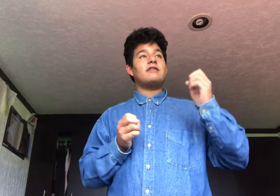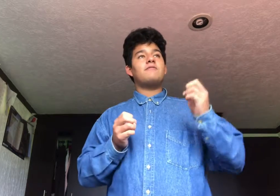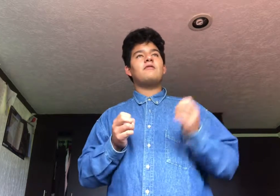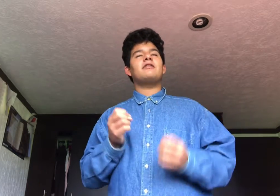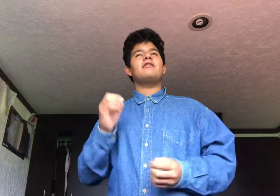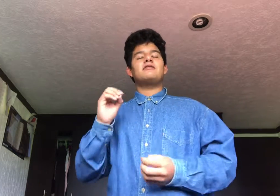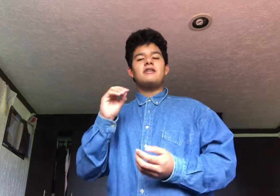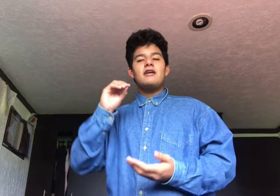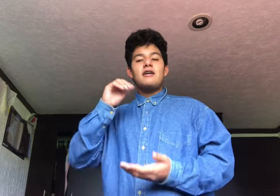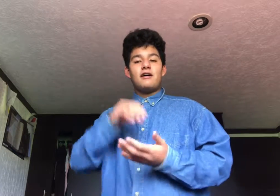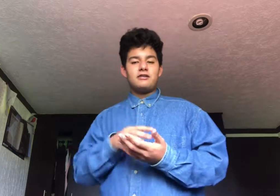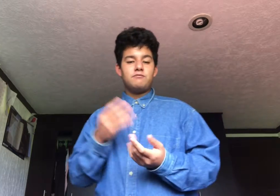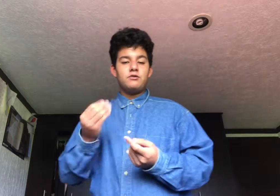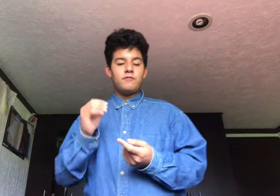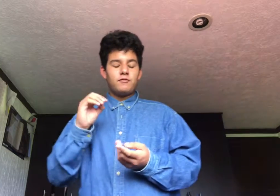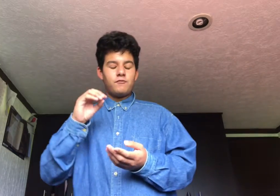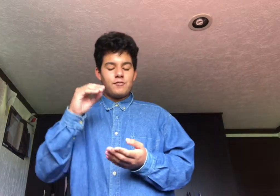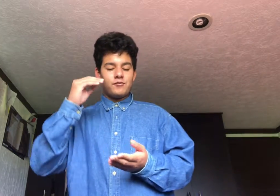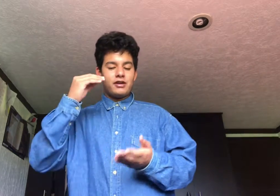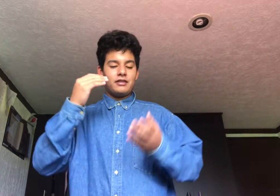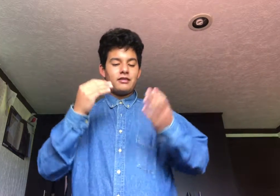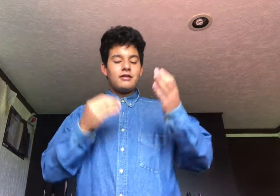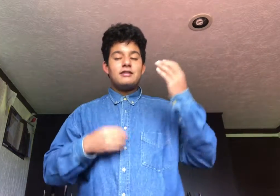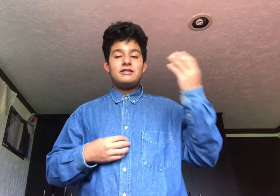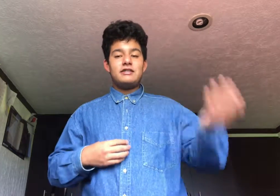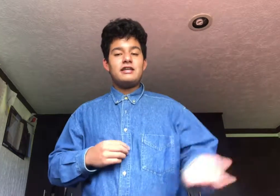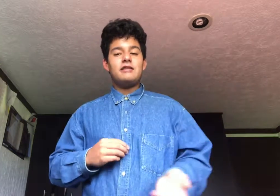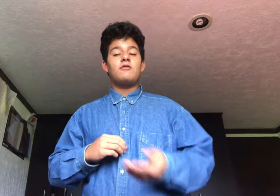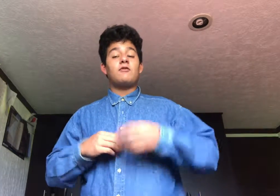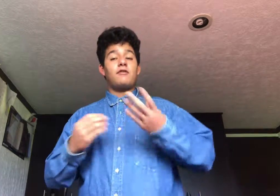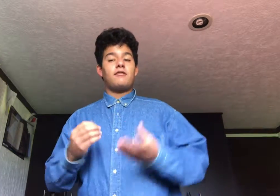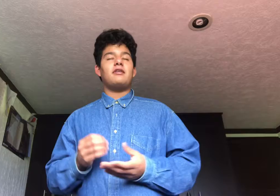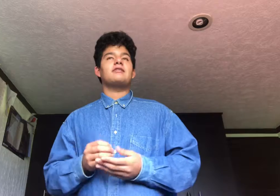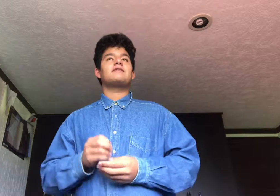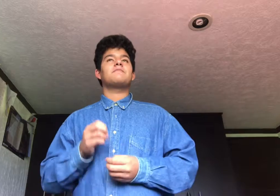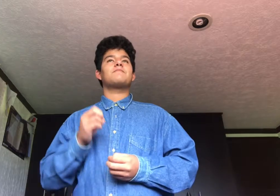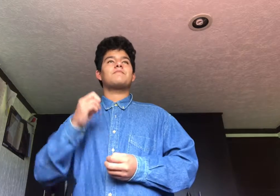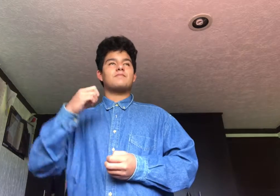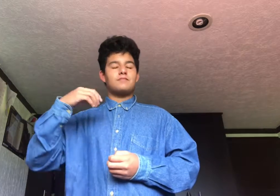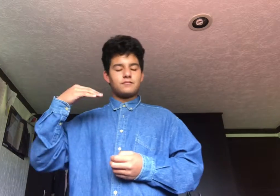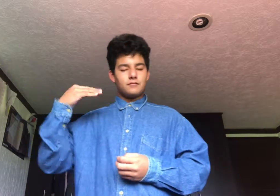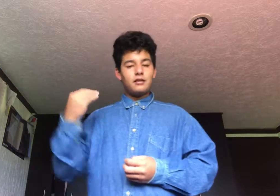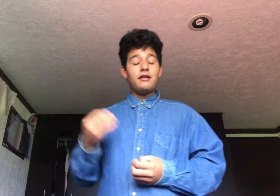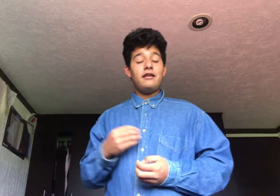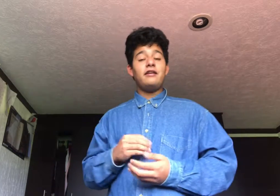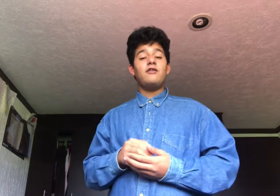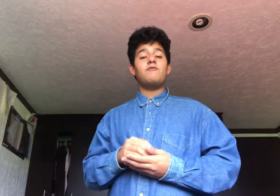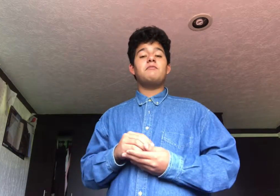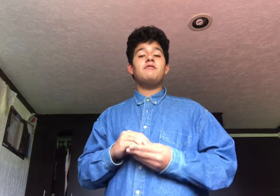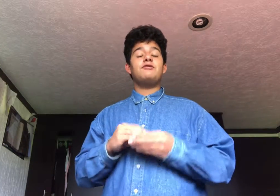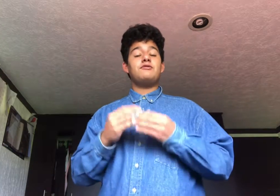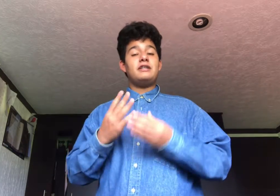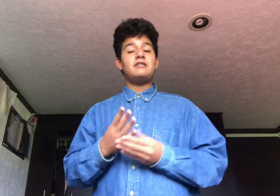example, there's cars moved with steam or other things. Later on, we move to